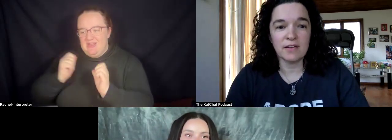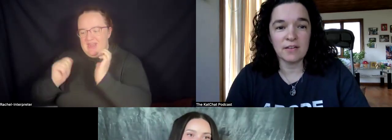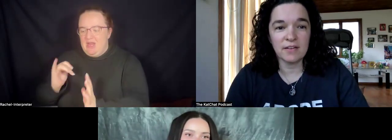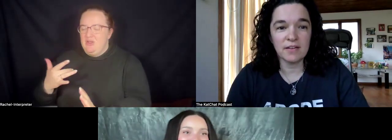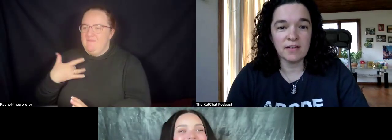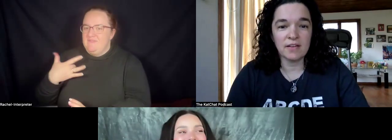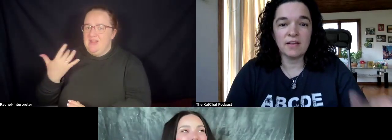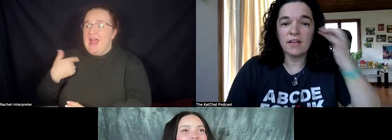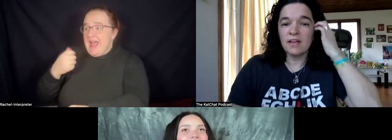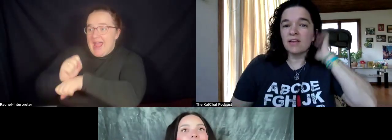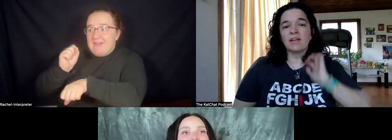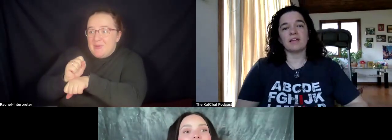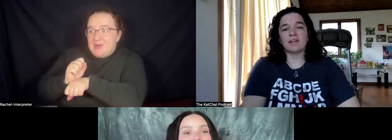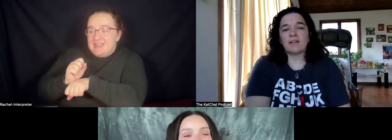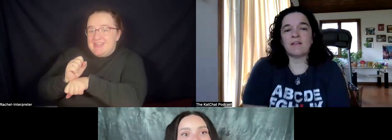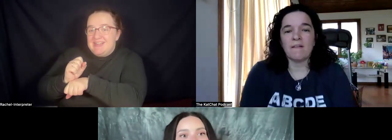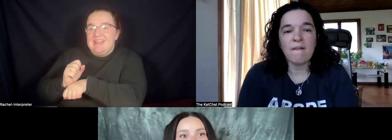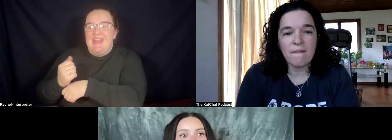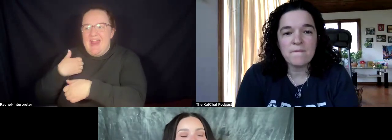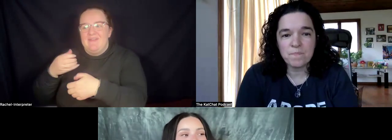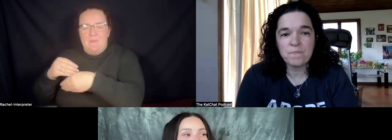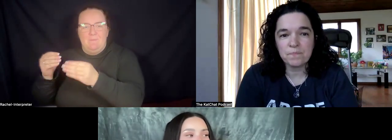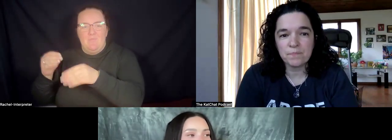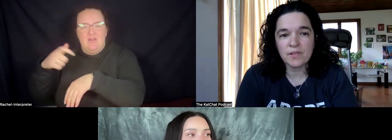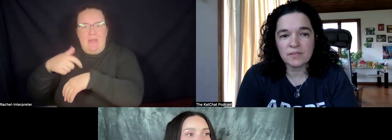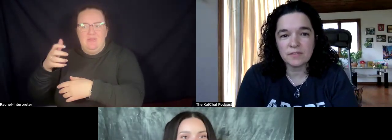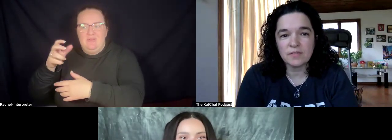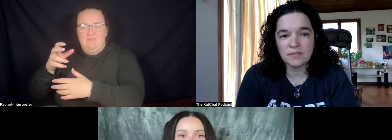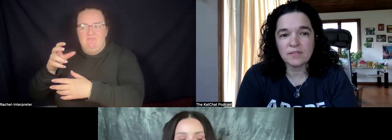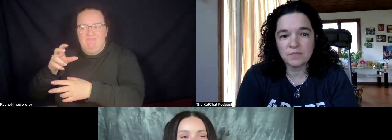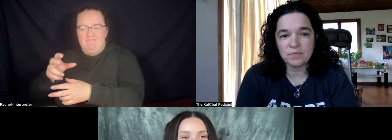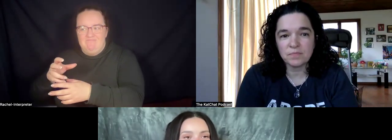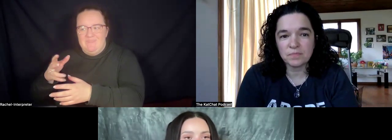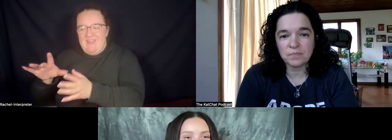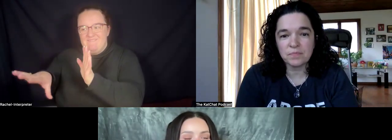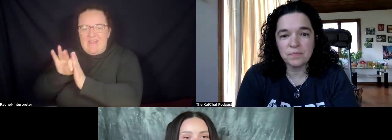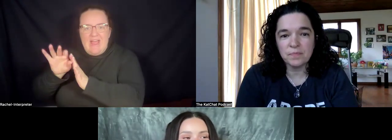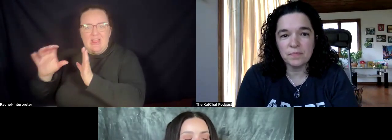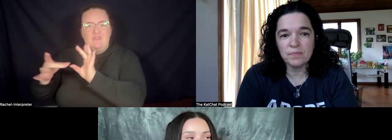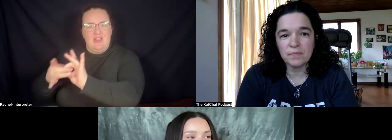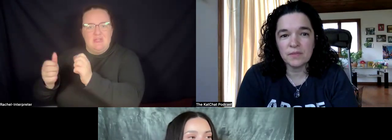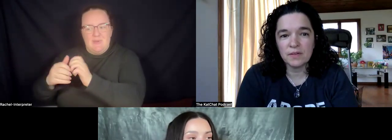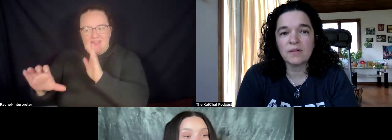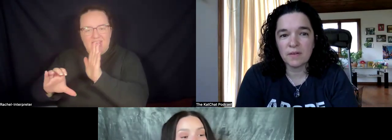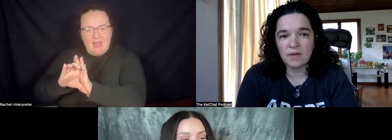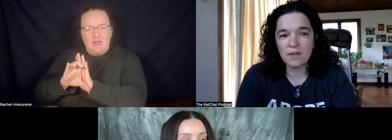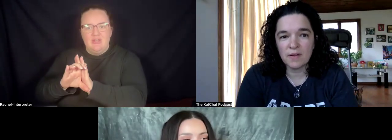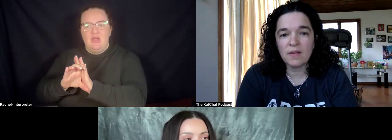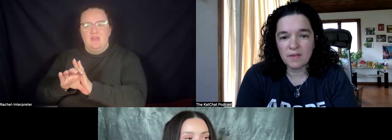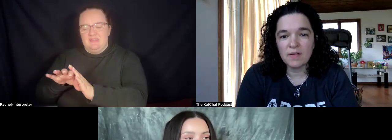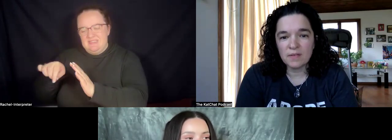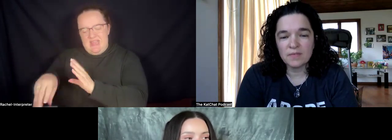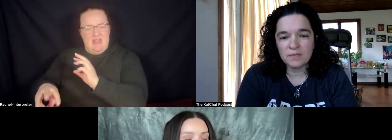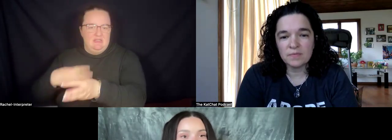I'm employed, and and have more time to invest and really find the relationship with these characters and within this